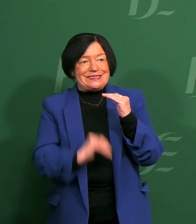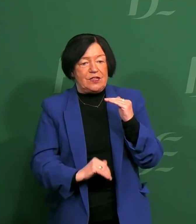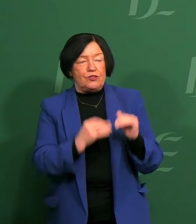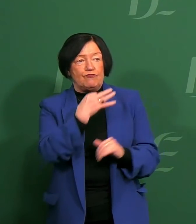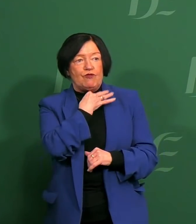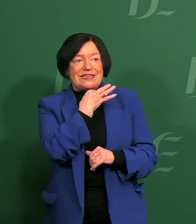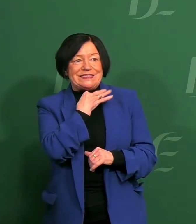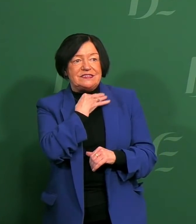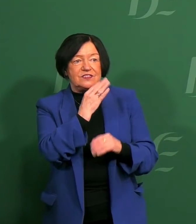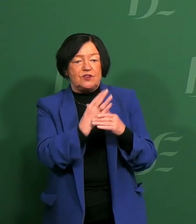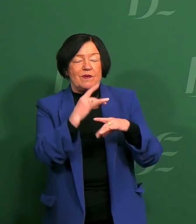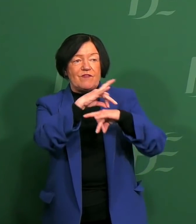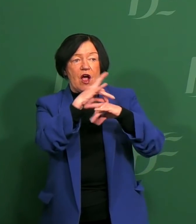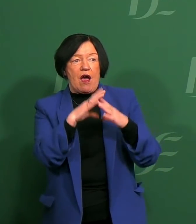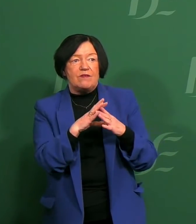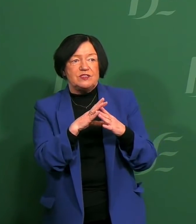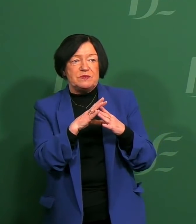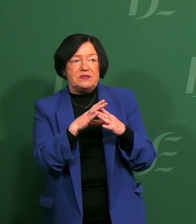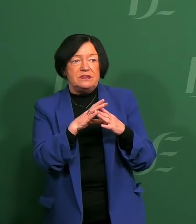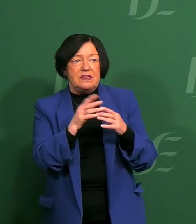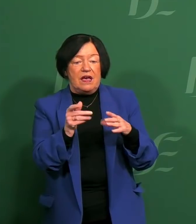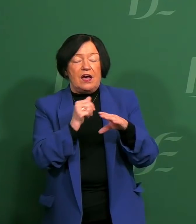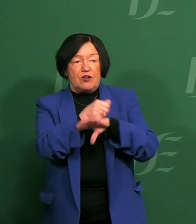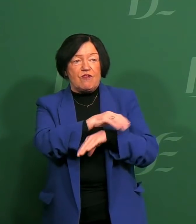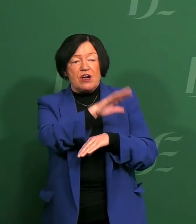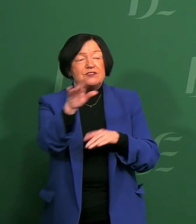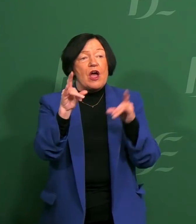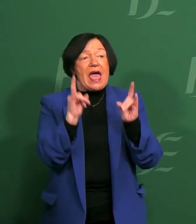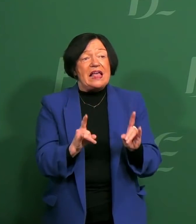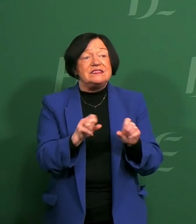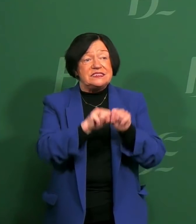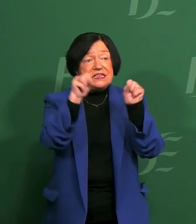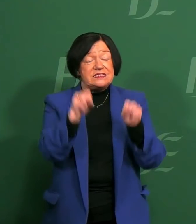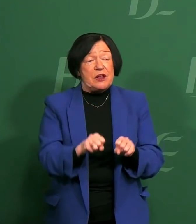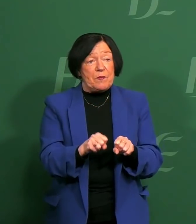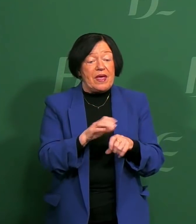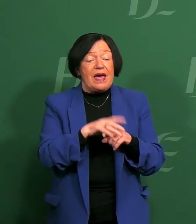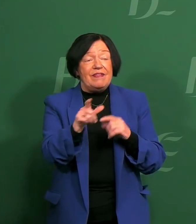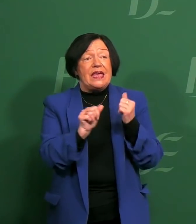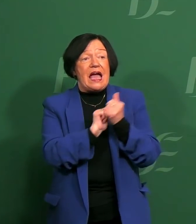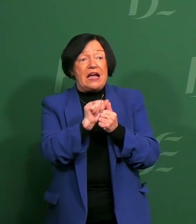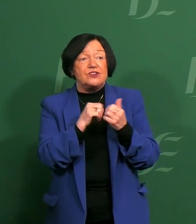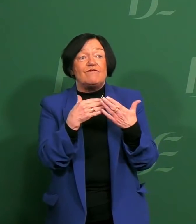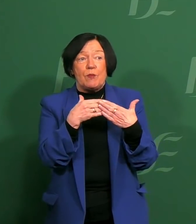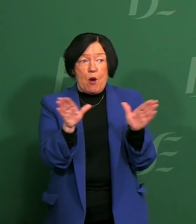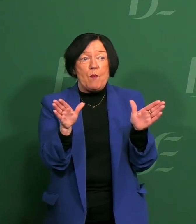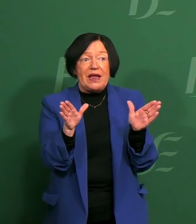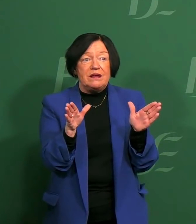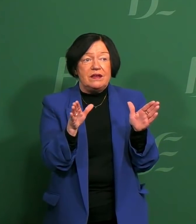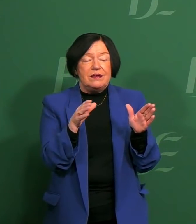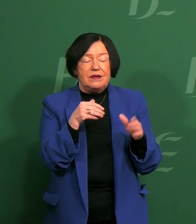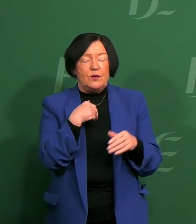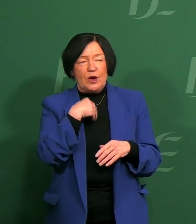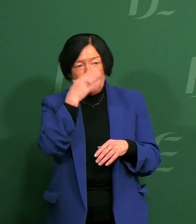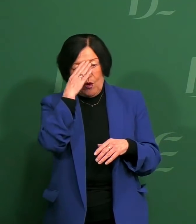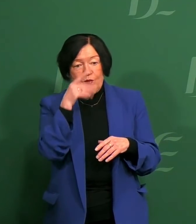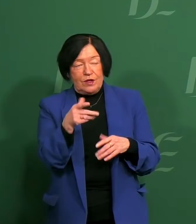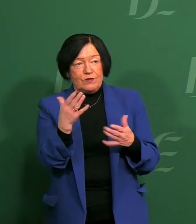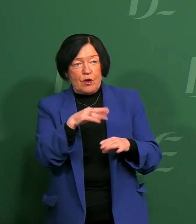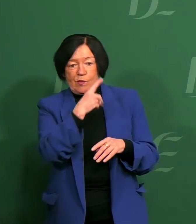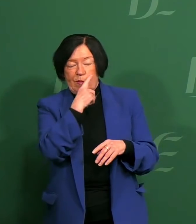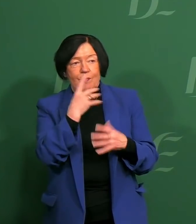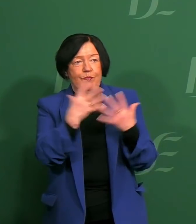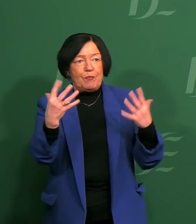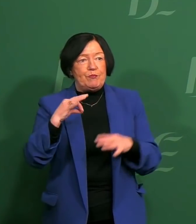risk in some of our hospitals in particular, but all across our health system. And certainly the actions that the public have taken, we do know have proven